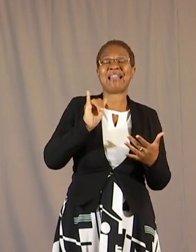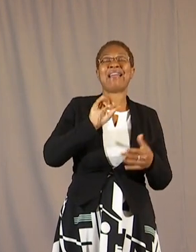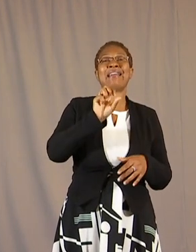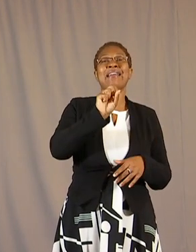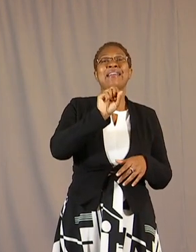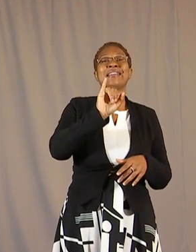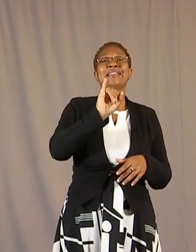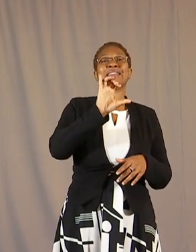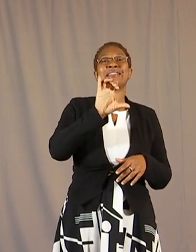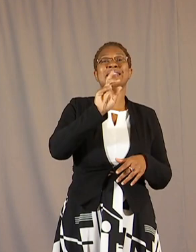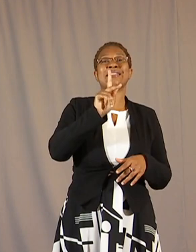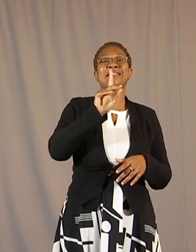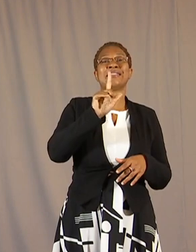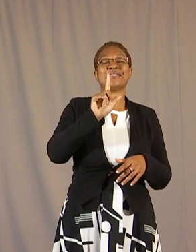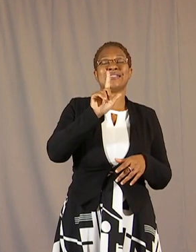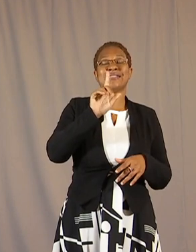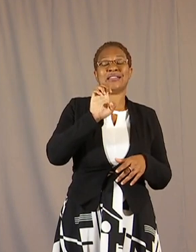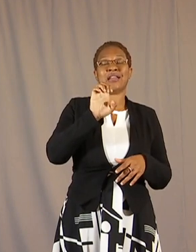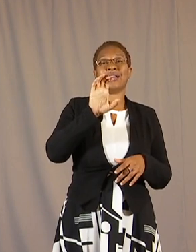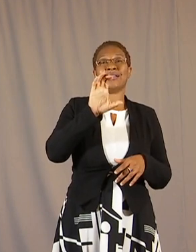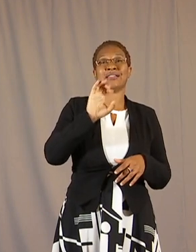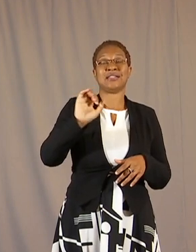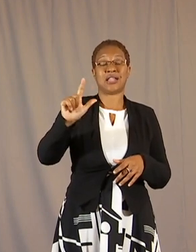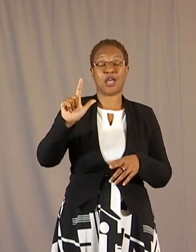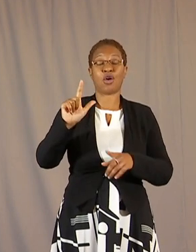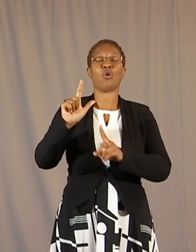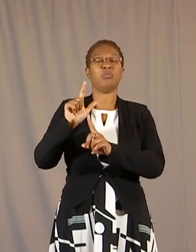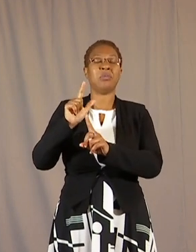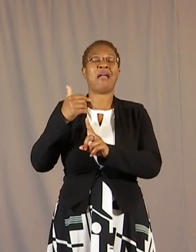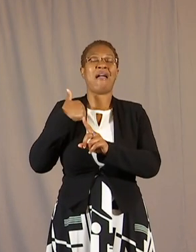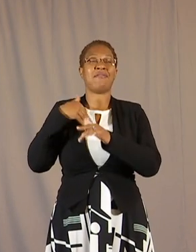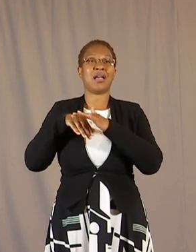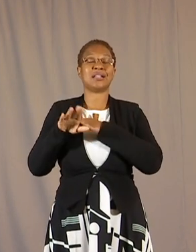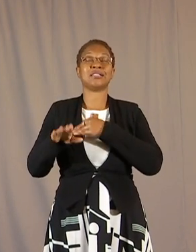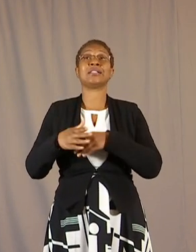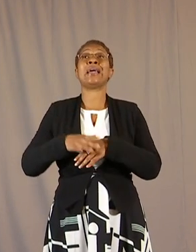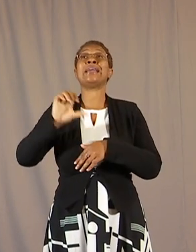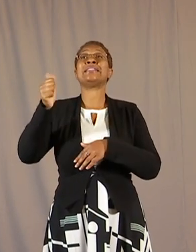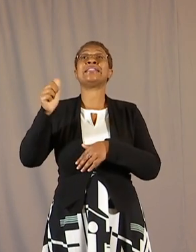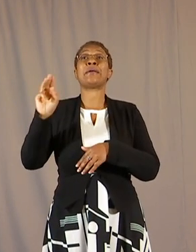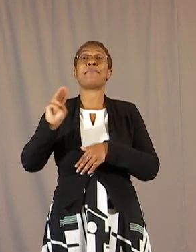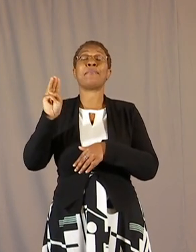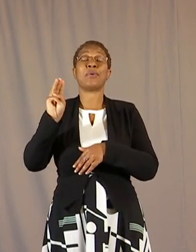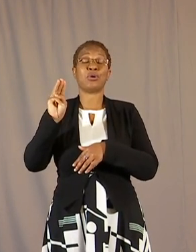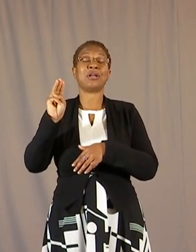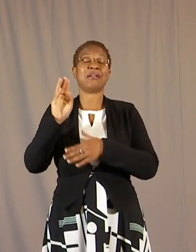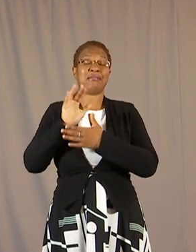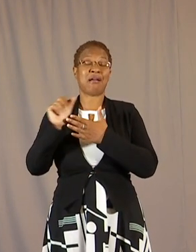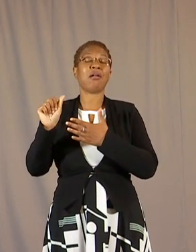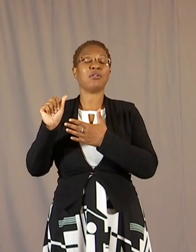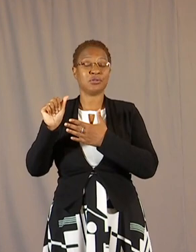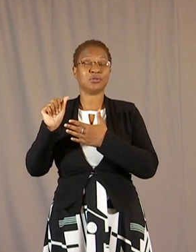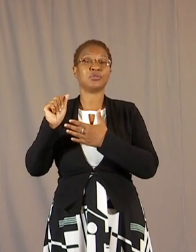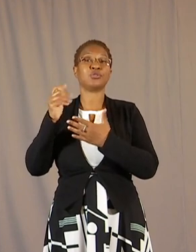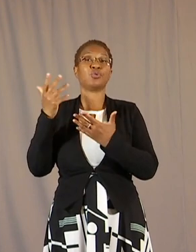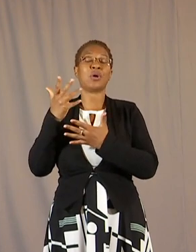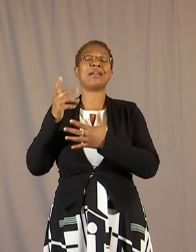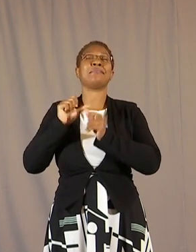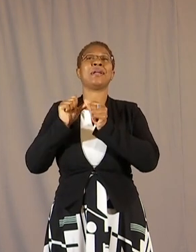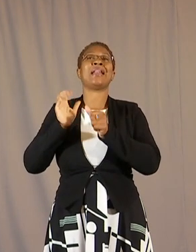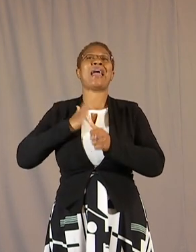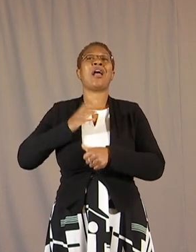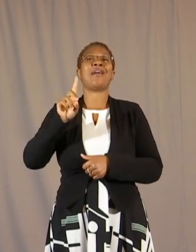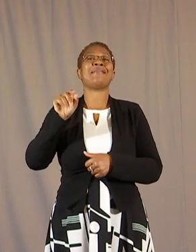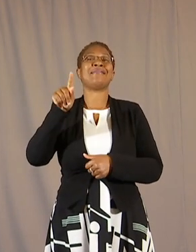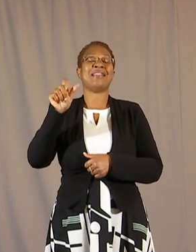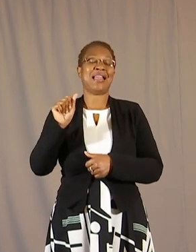$10 million for to continue to build out and maintain our data infrastructure so